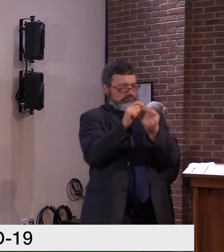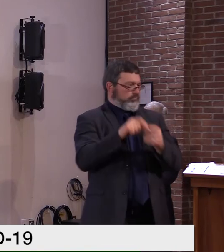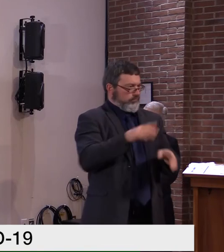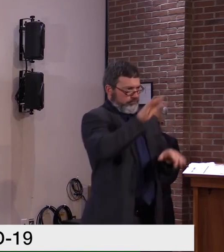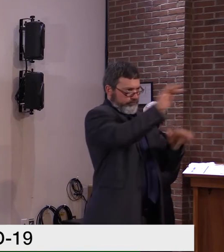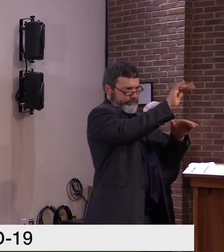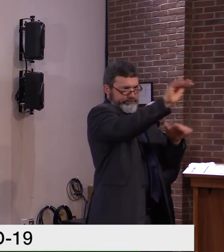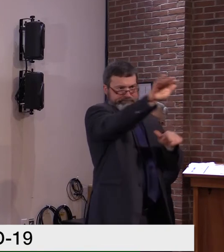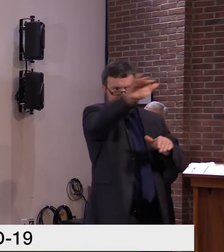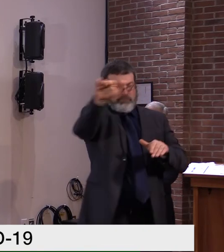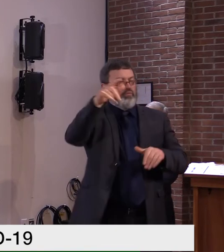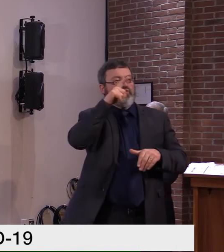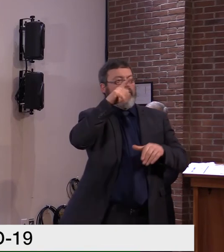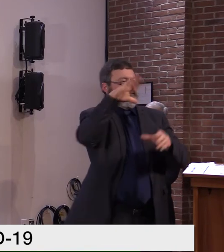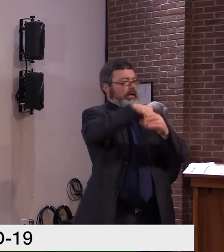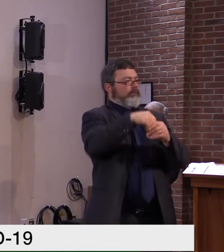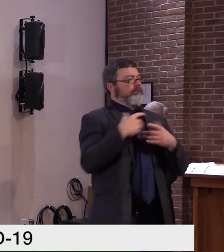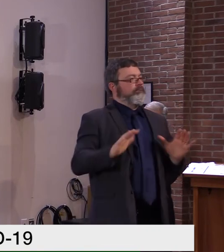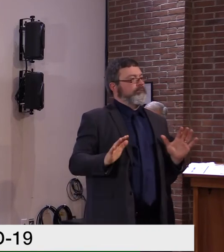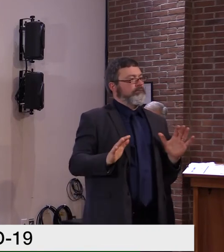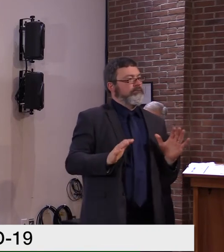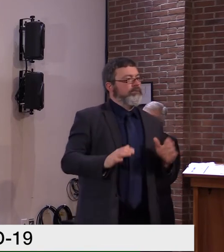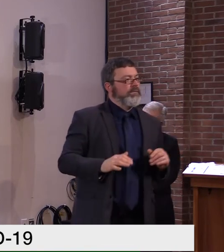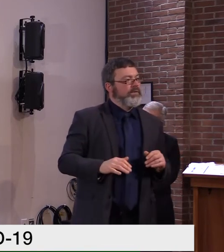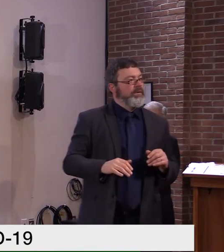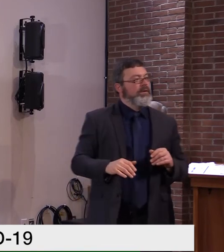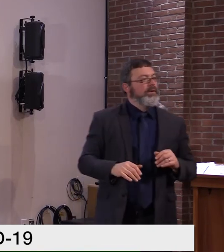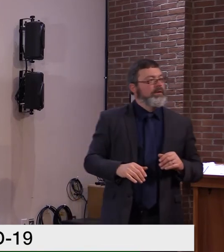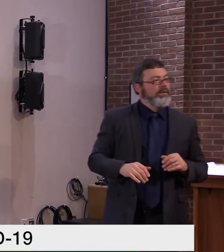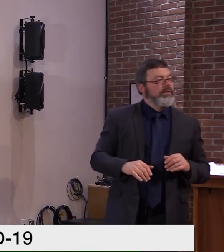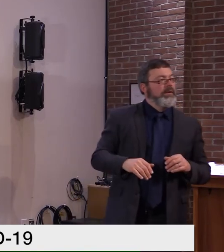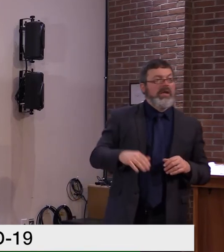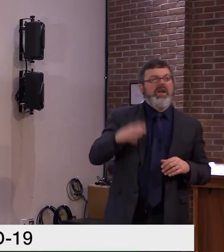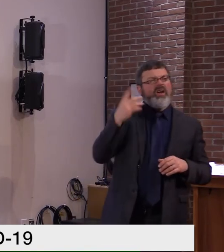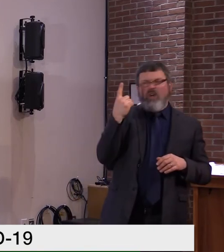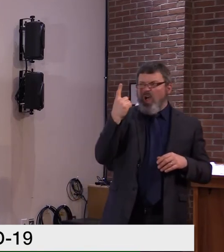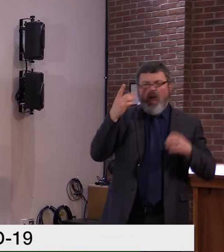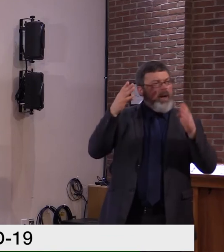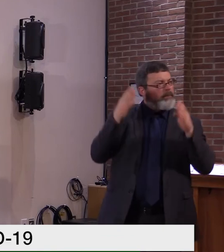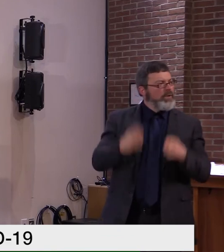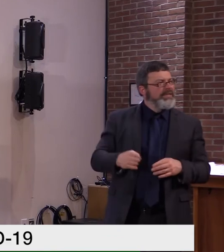But again, one person said she got an email saying her test